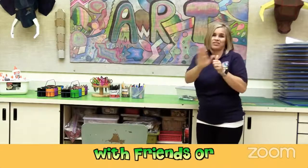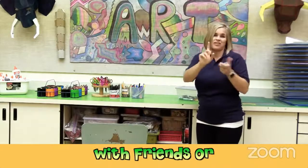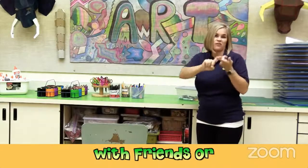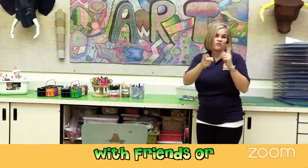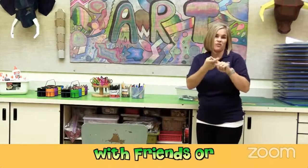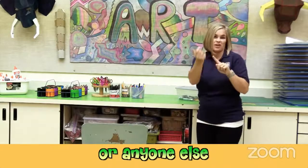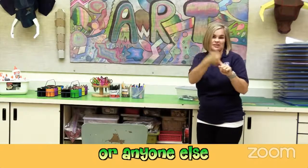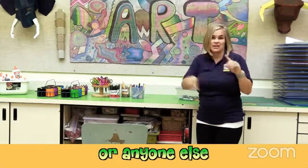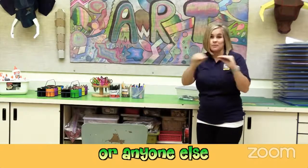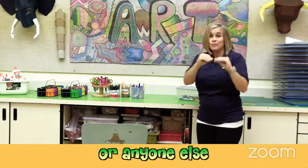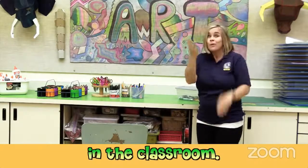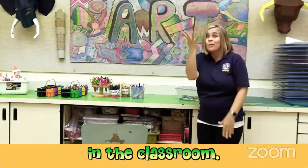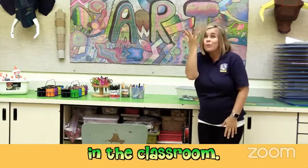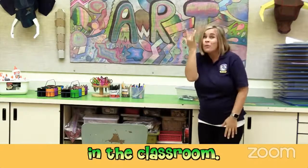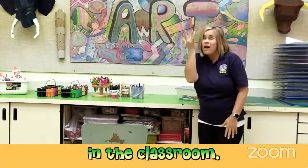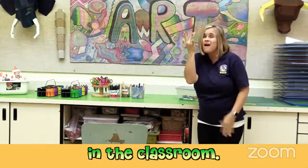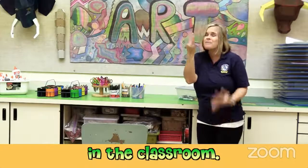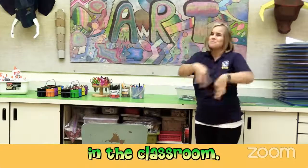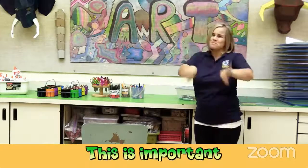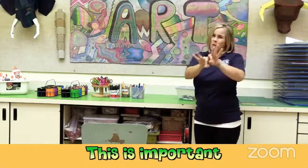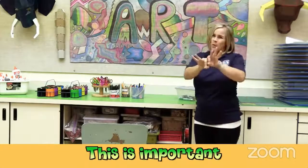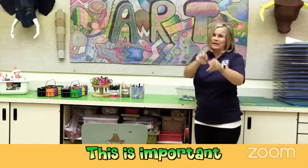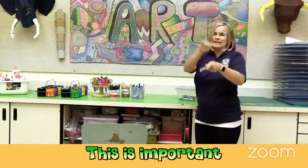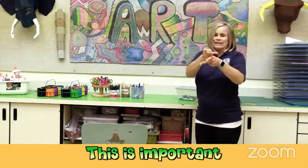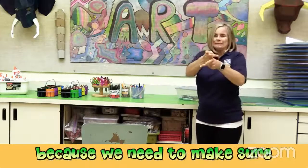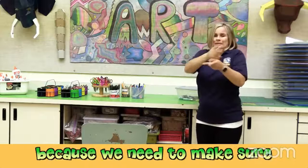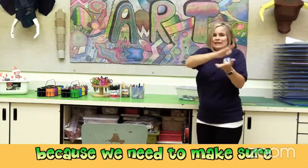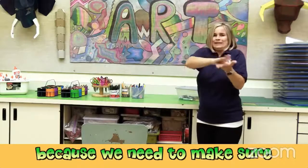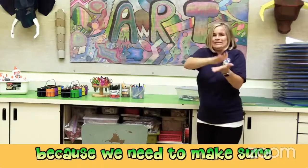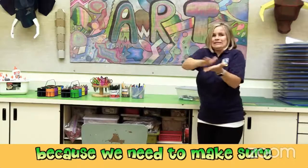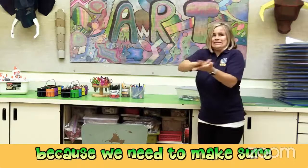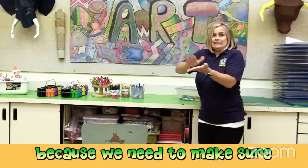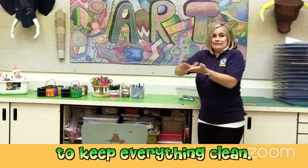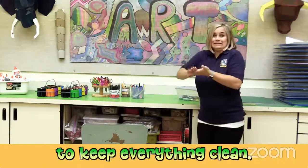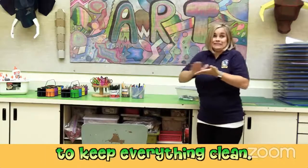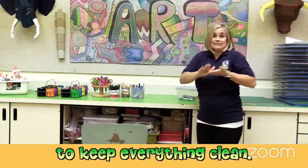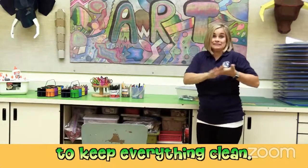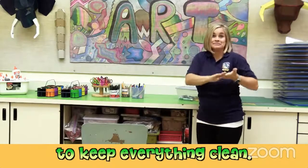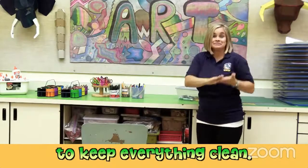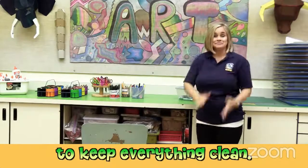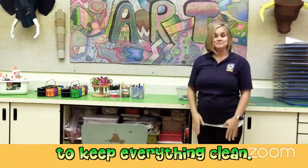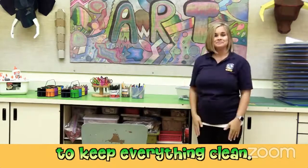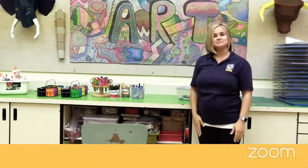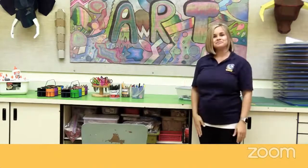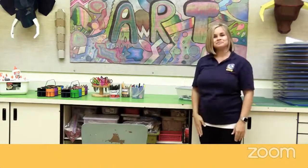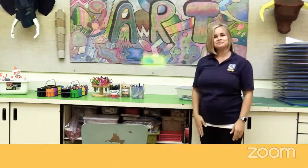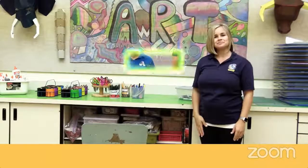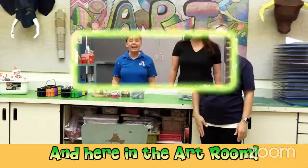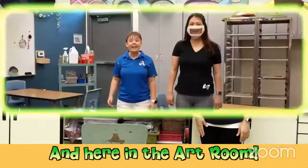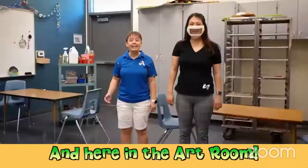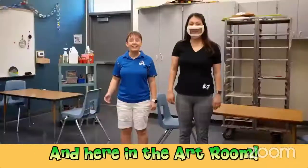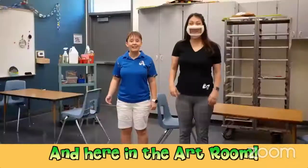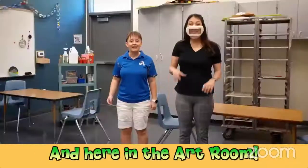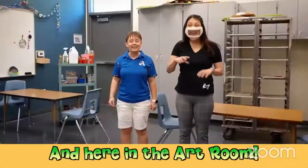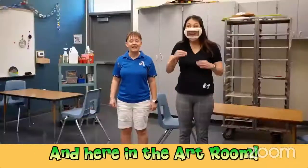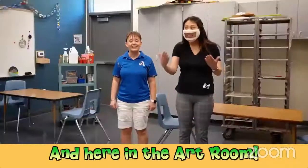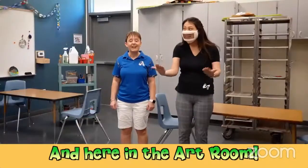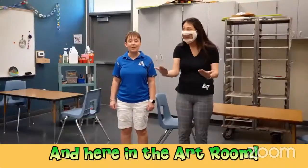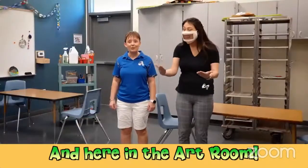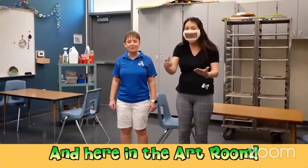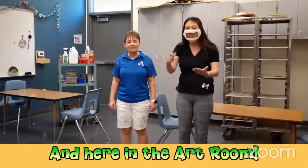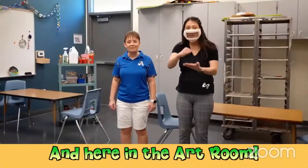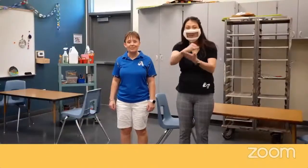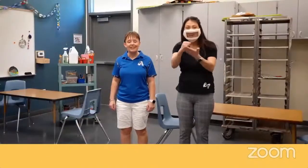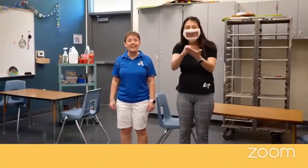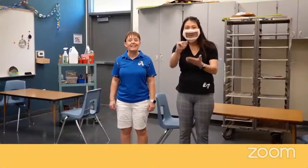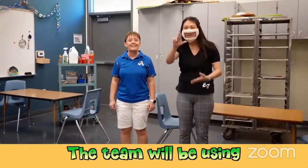with friends or anyone else in the classroom. This is important because we need to make sure to keep everything clean. And here, in the